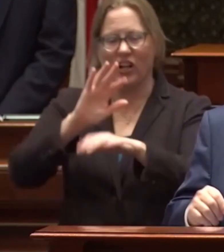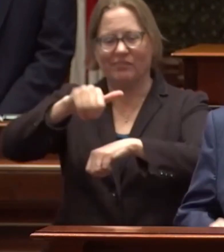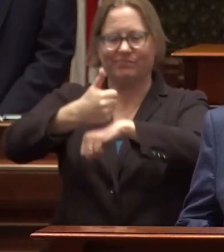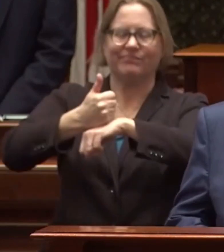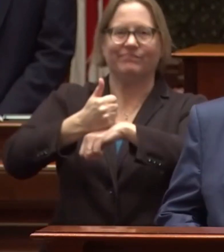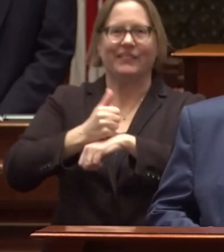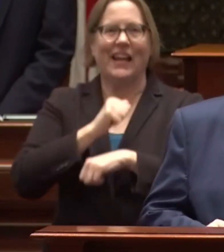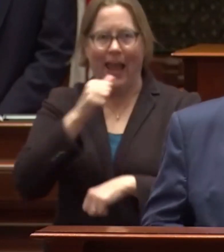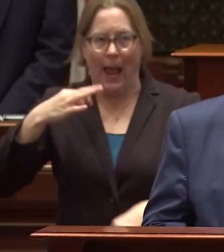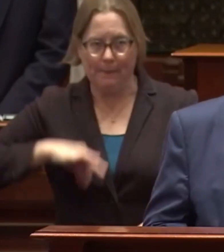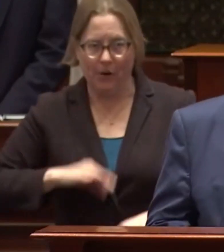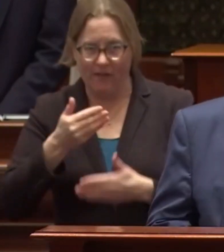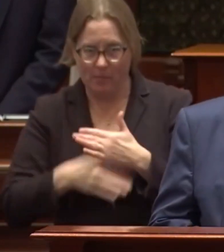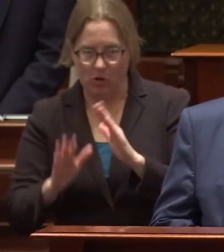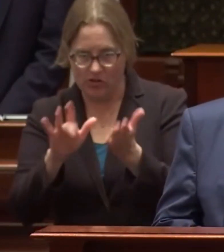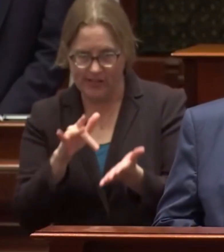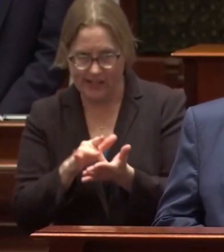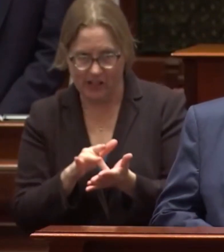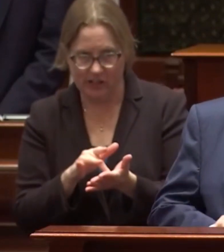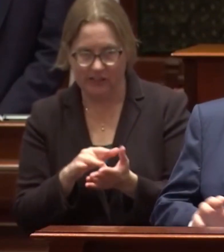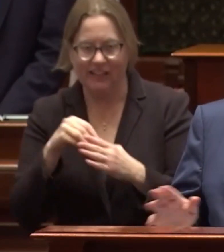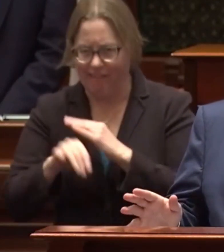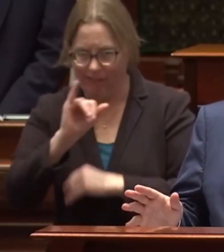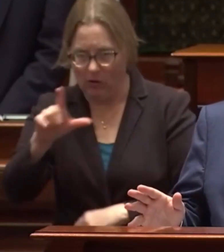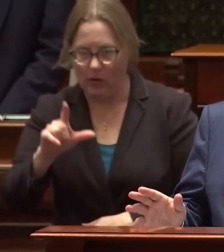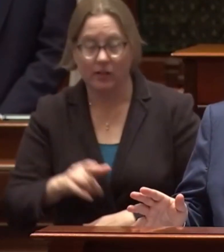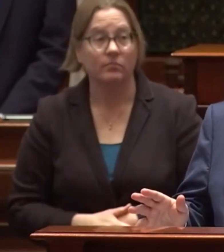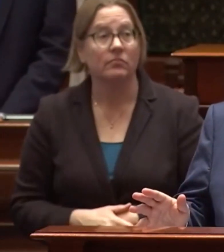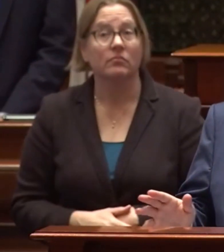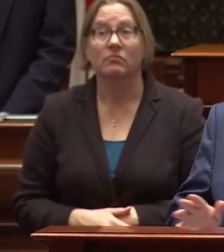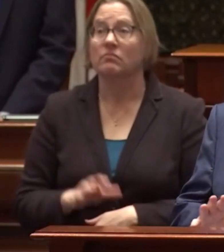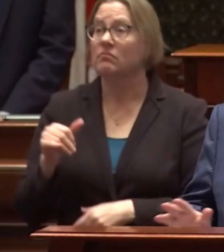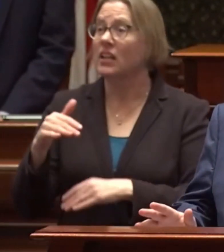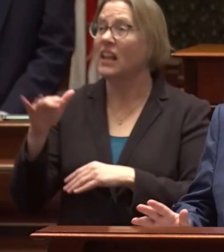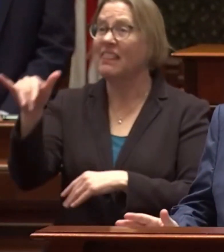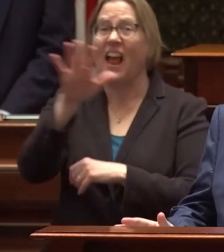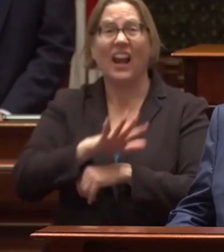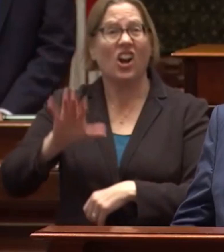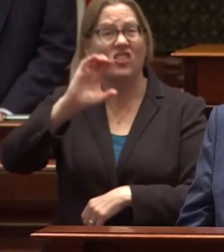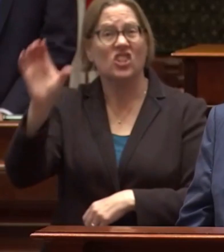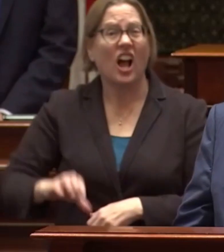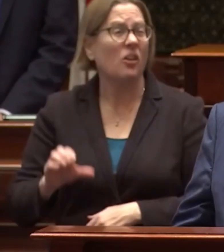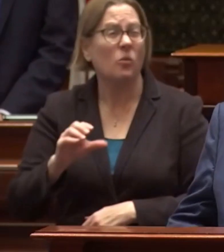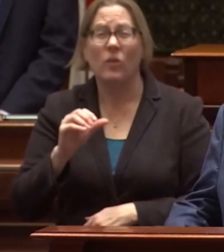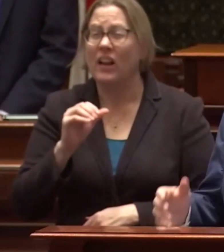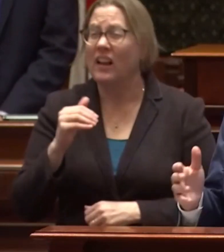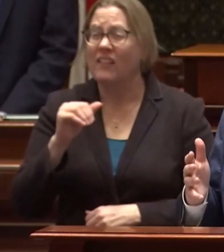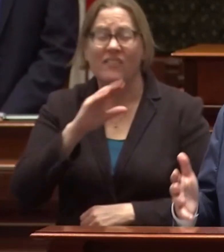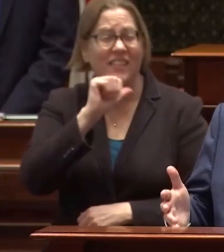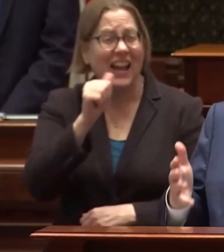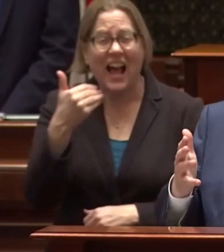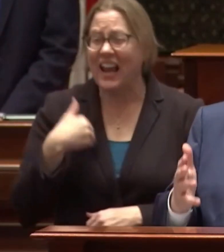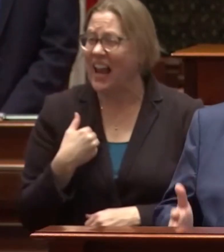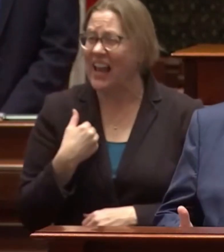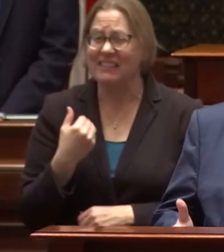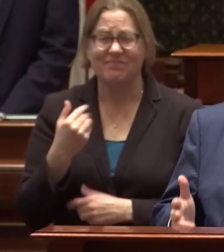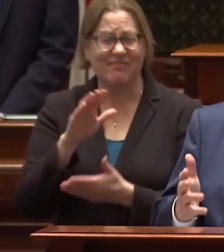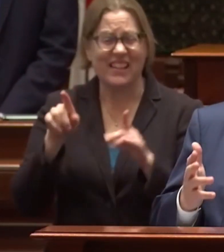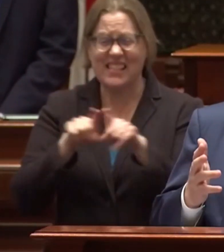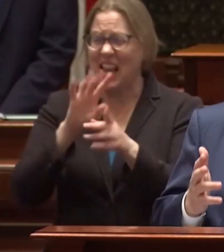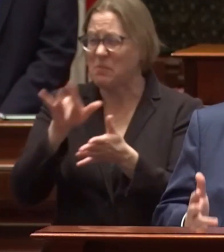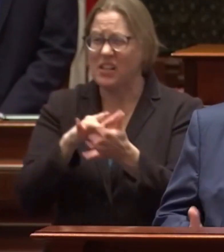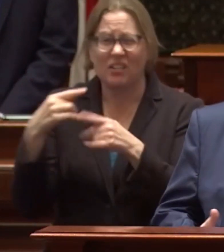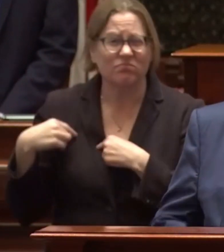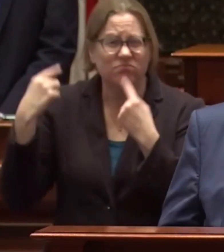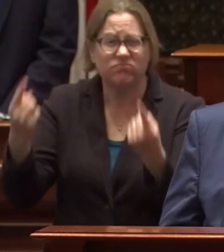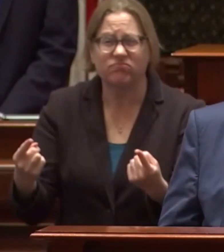Janine's home community on the south side of Chicago, no such center has ever existed. After years of